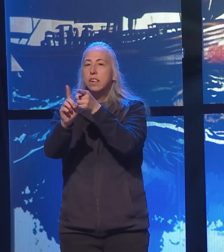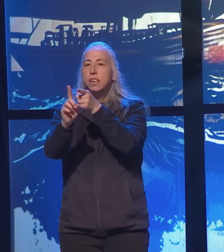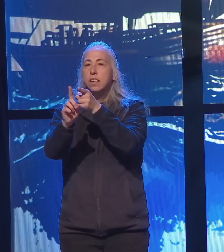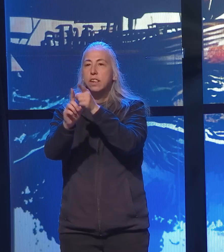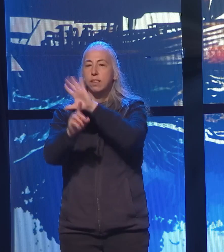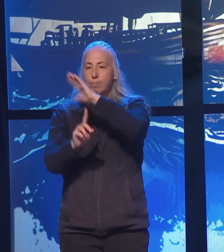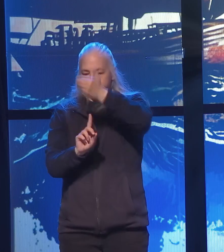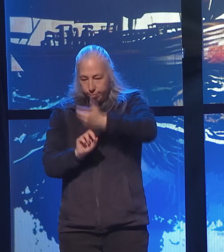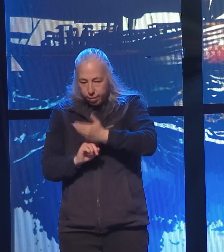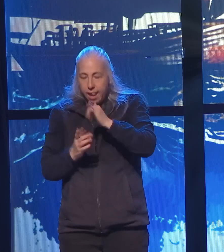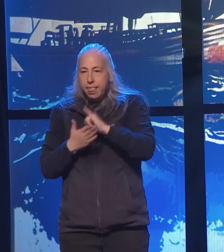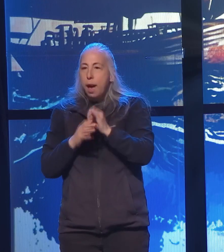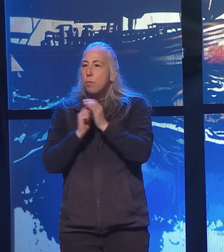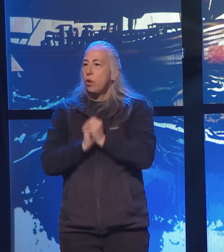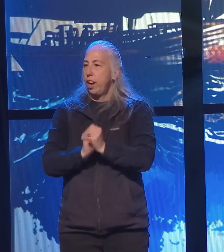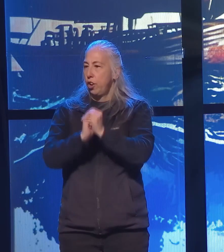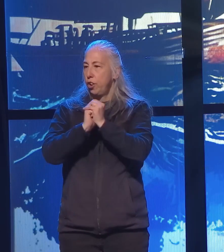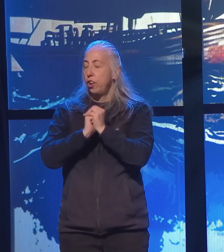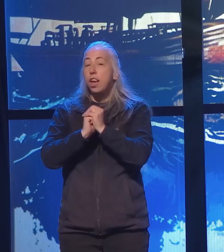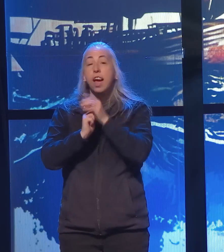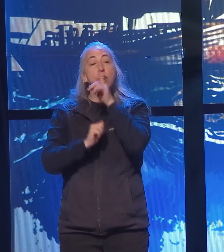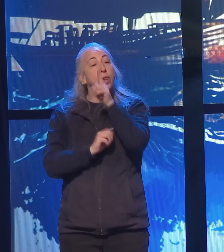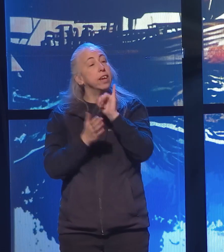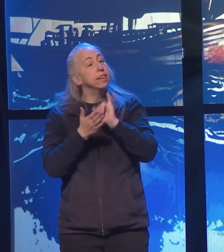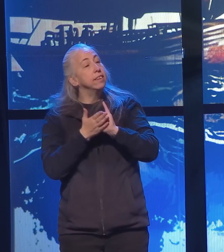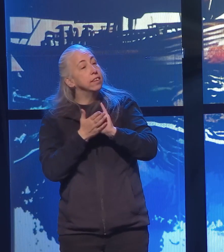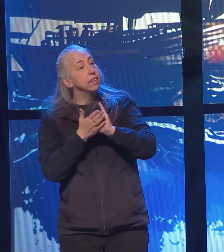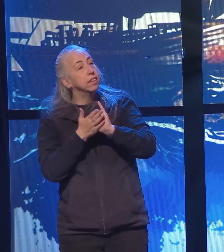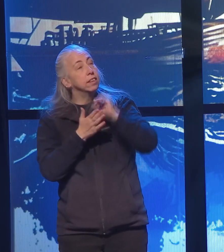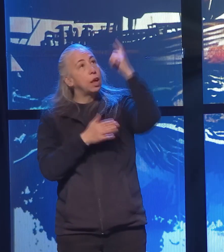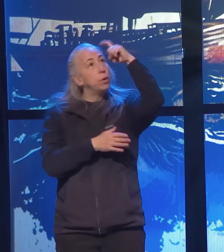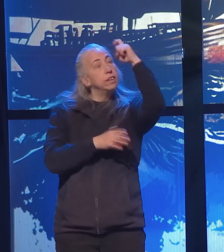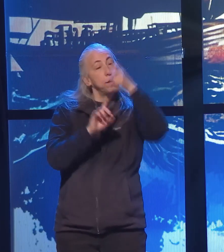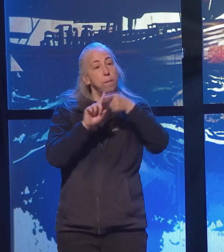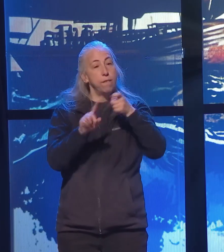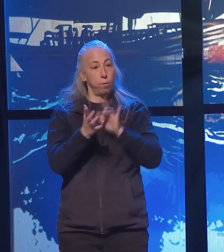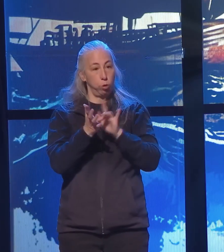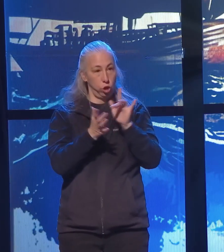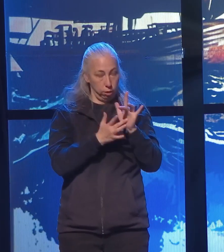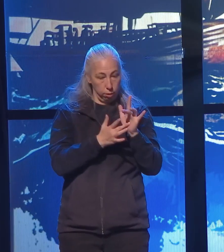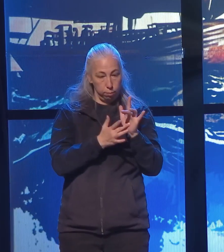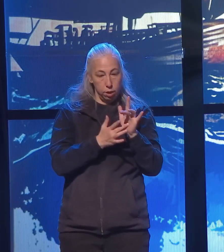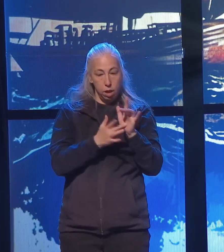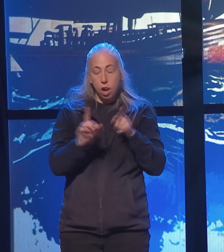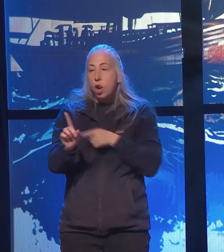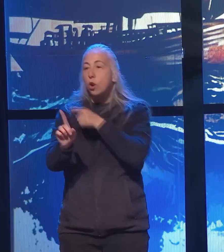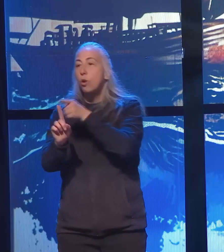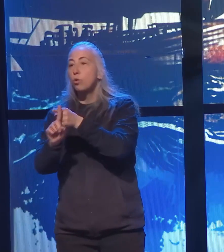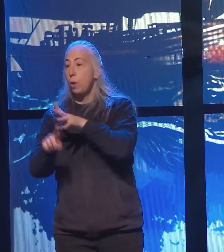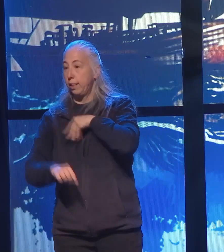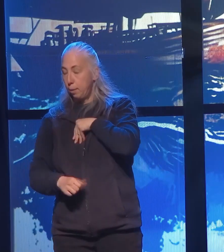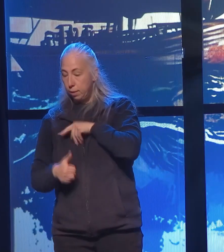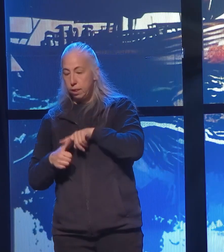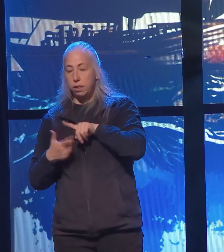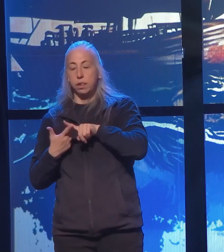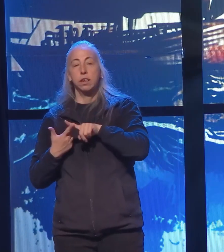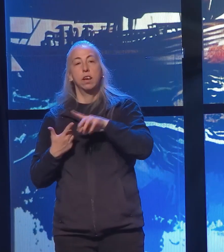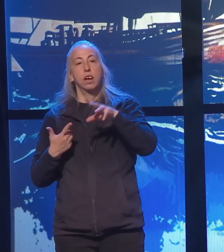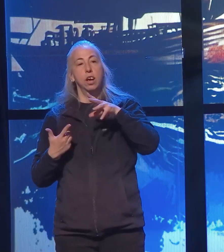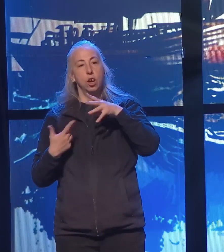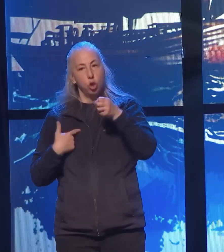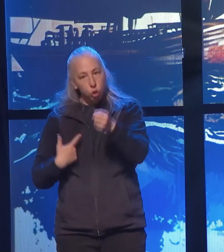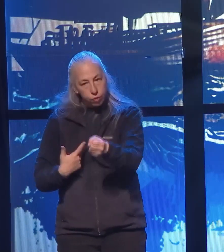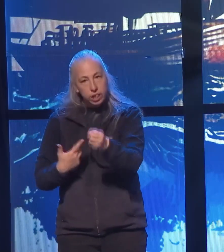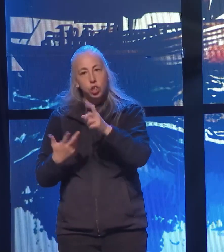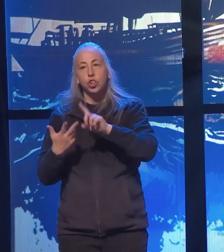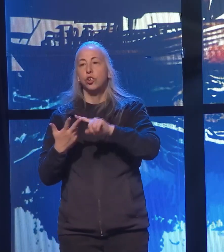at some wisdom that we can find from Jesus, who navigates acceptance, right? Courage and wisdom. And